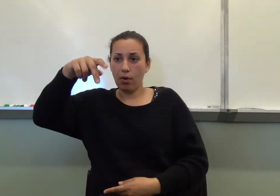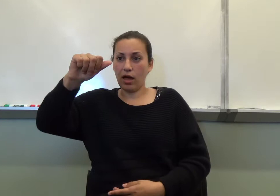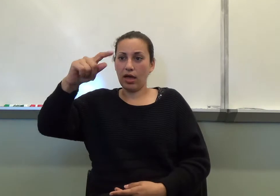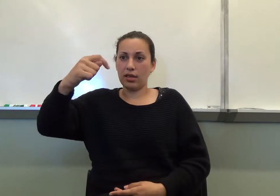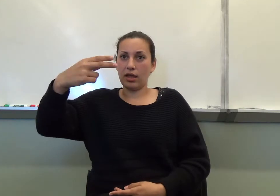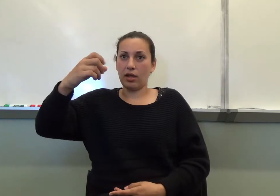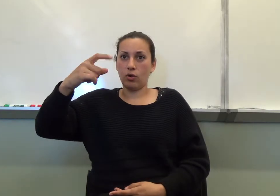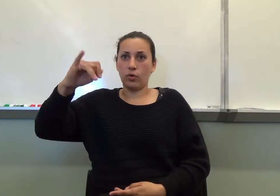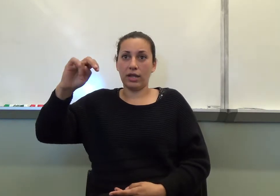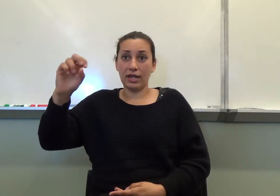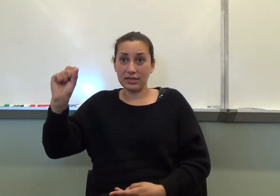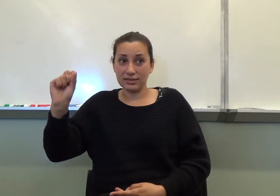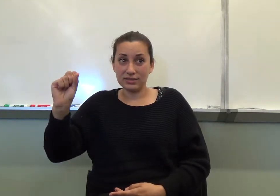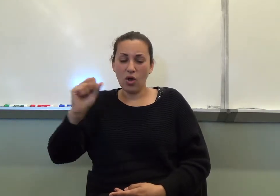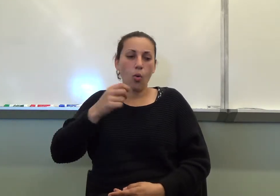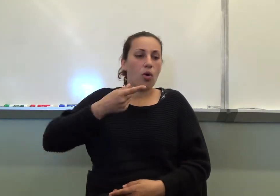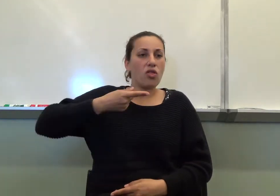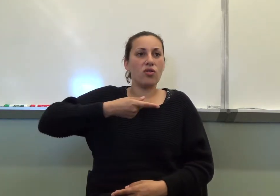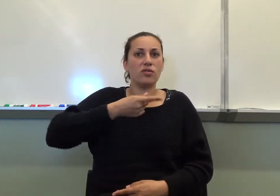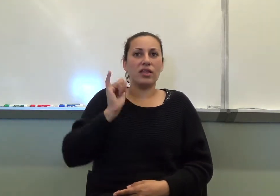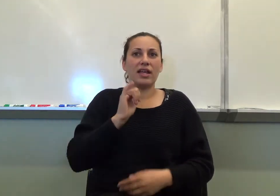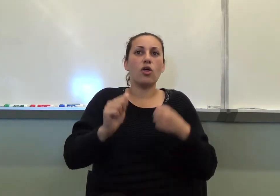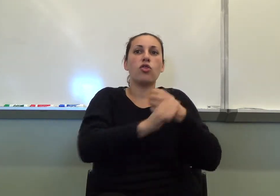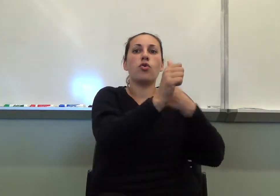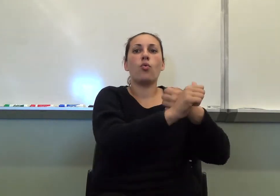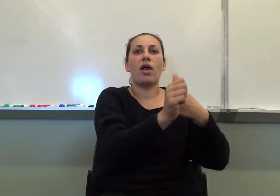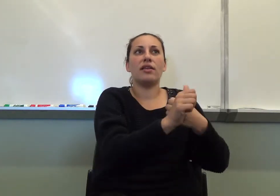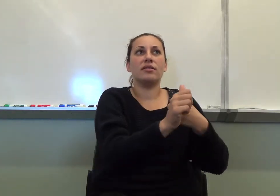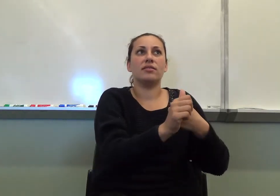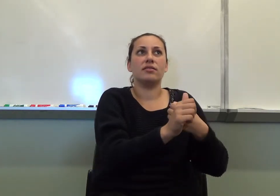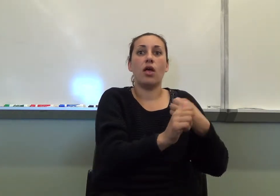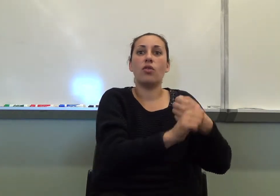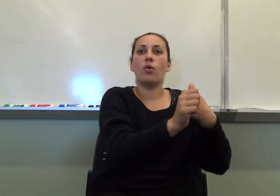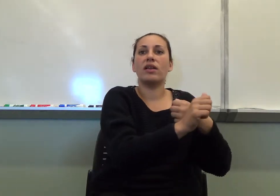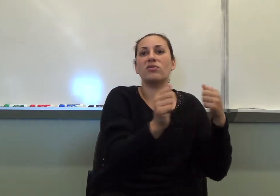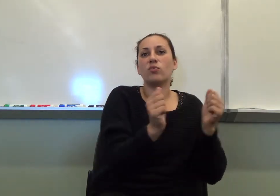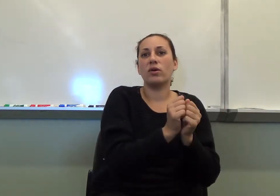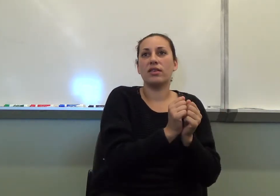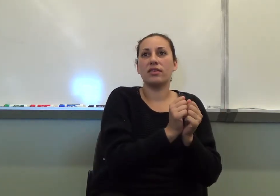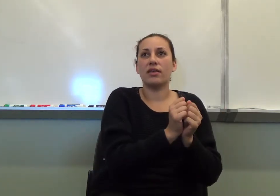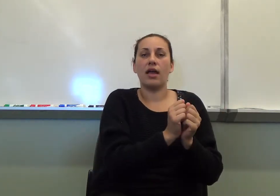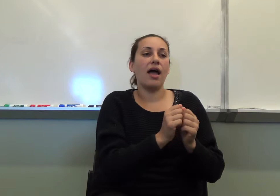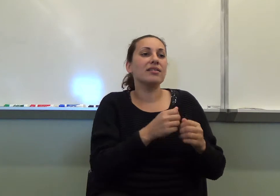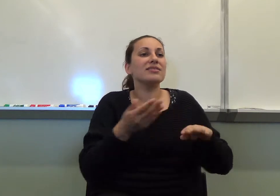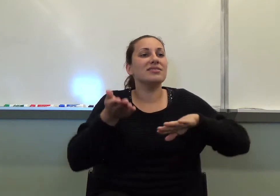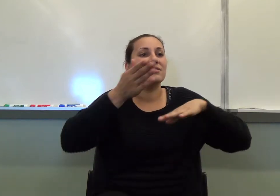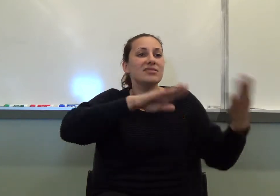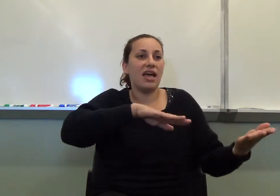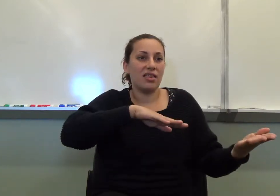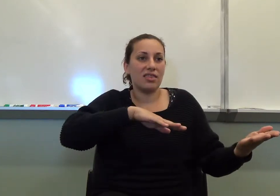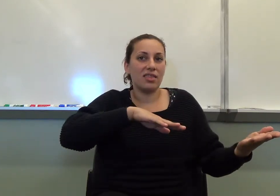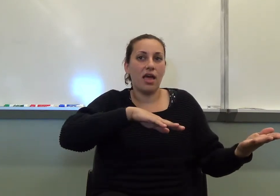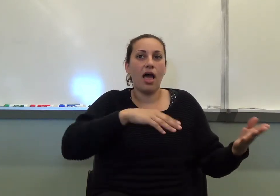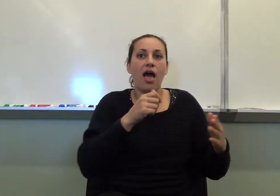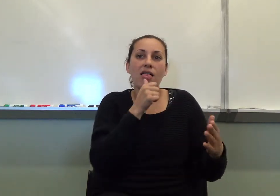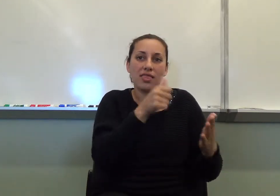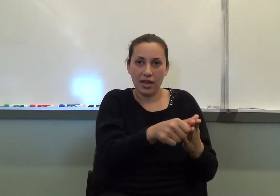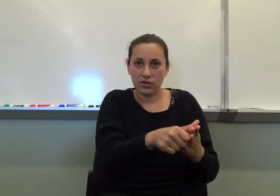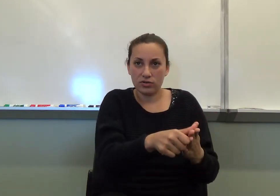silly. The Pythagorean society went on for well over 500 years, went into the Christian era. And